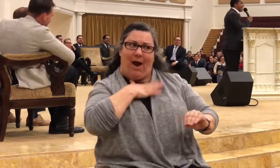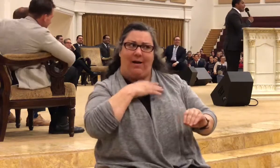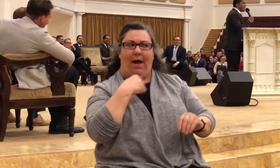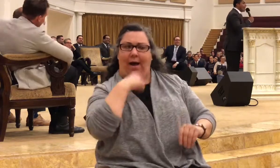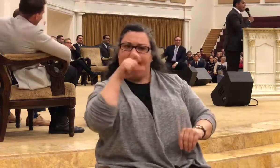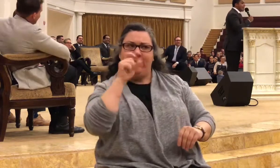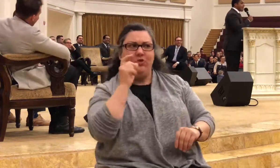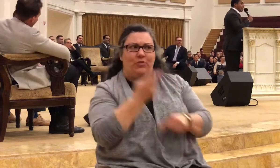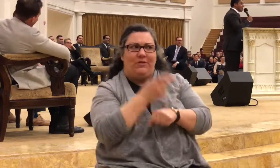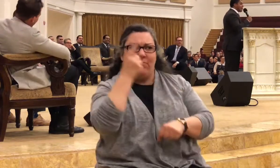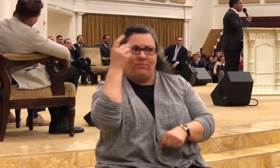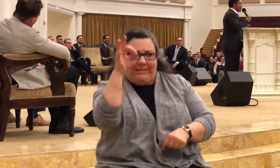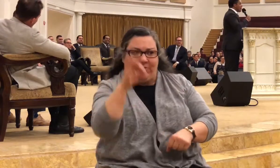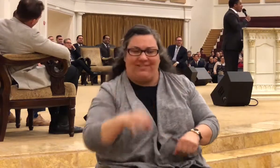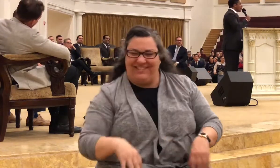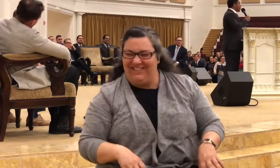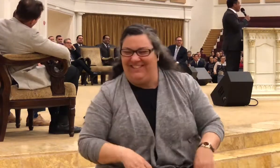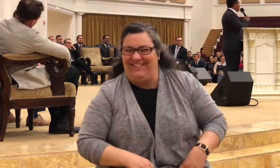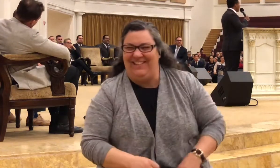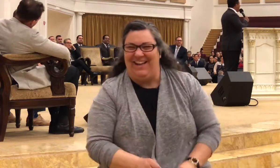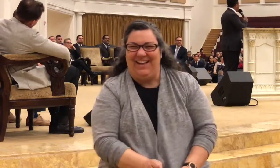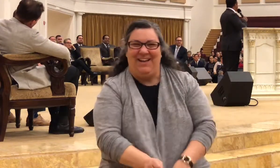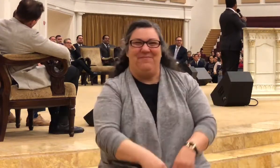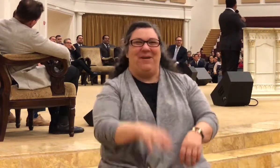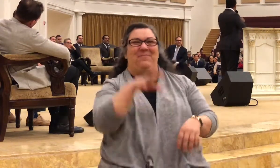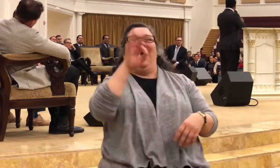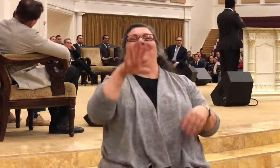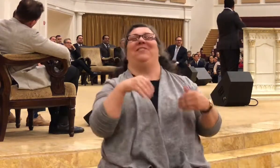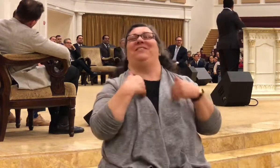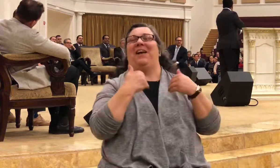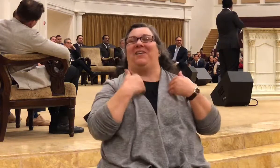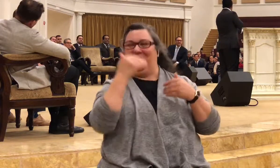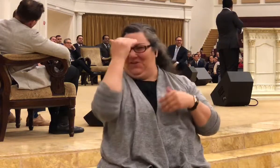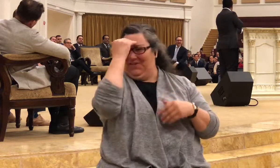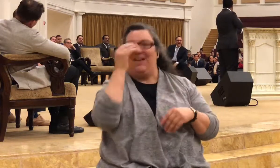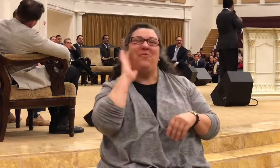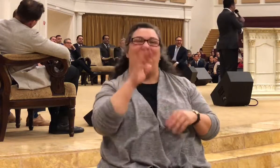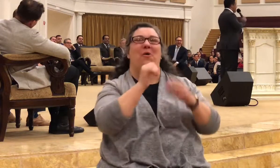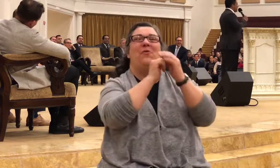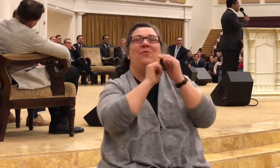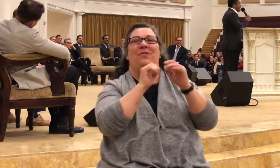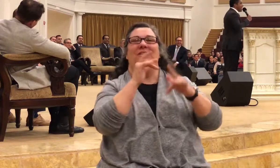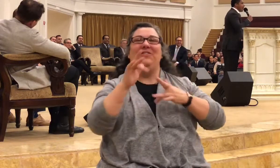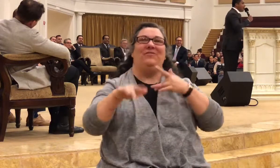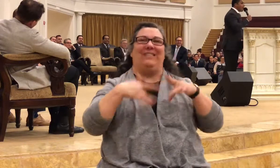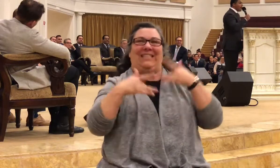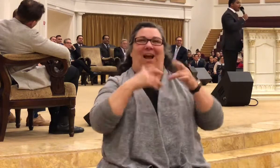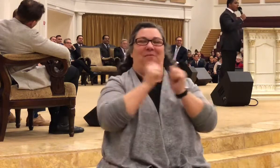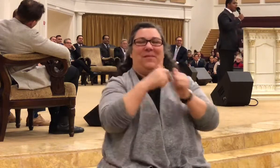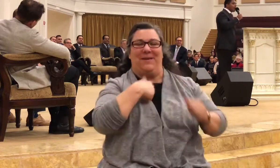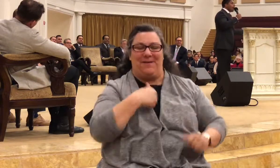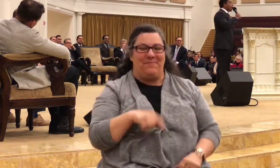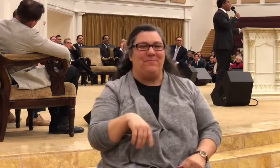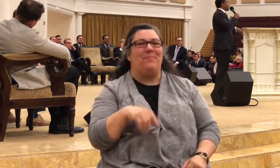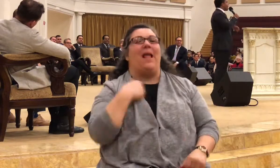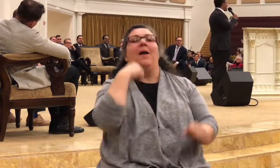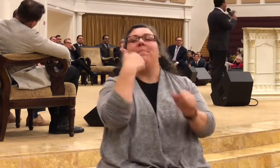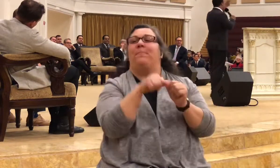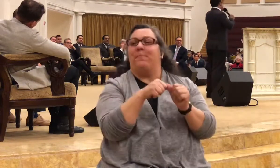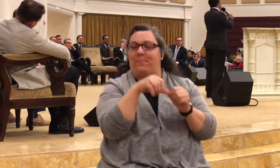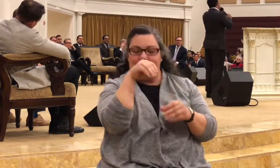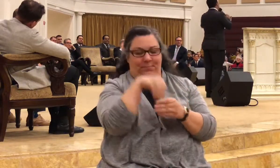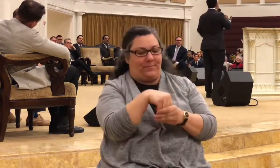And so Pastor Young's gonna know the story, but he's probably gonna worship and shout with me. Amen. And I remember as we were in